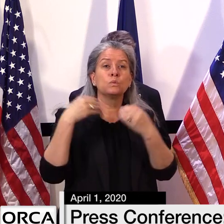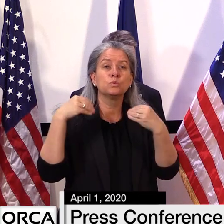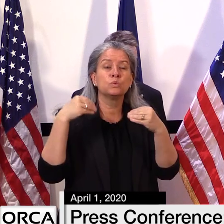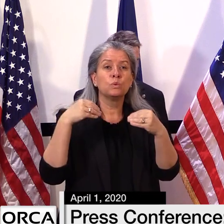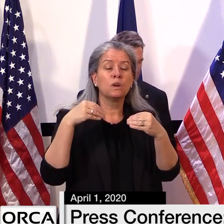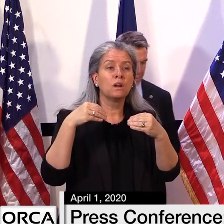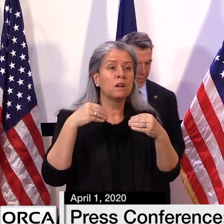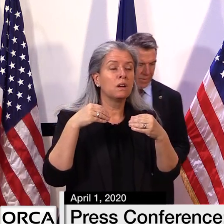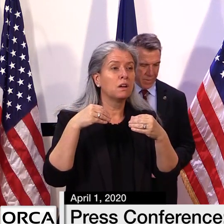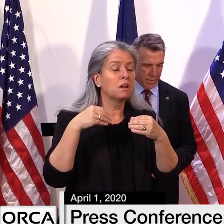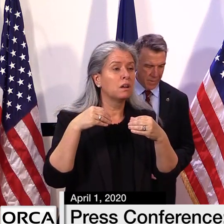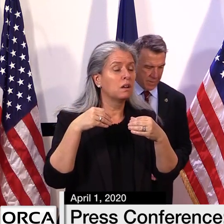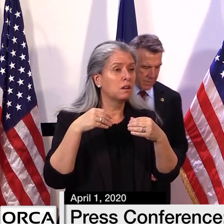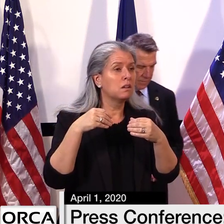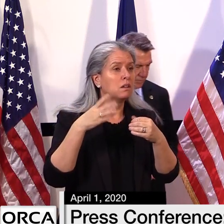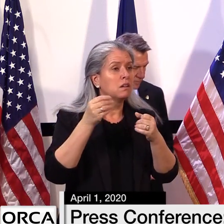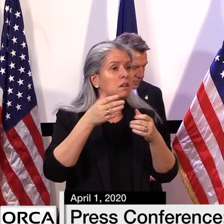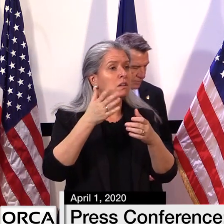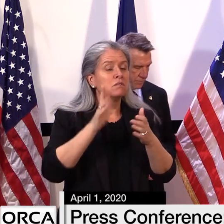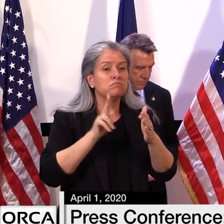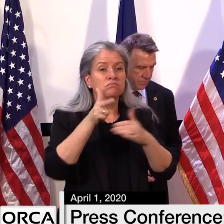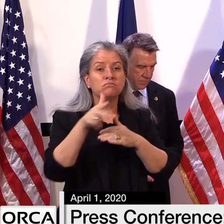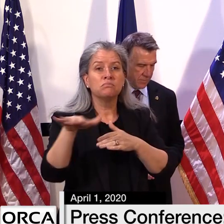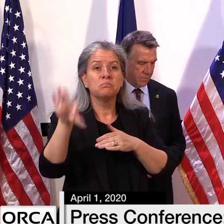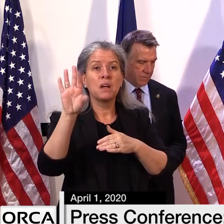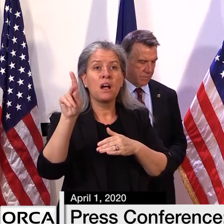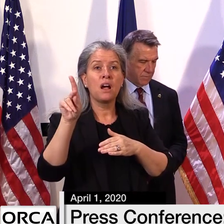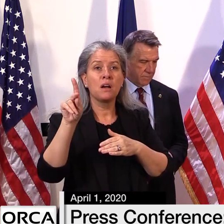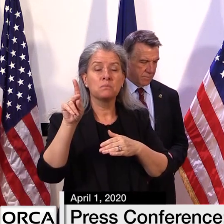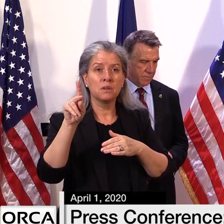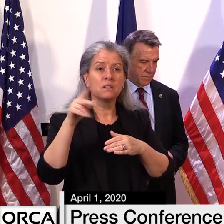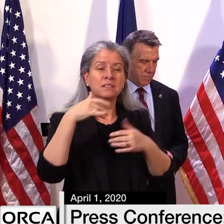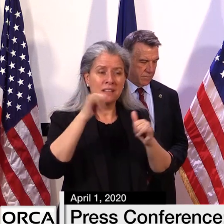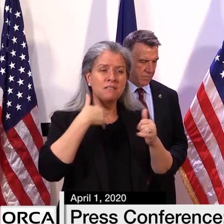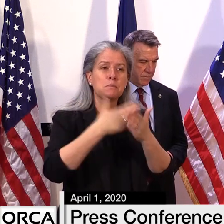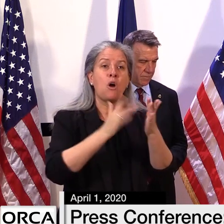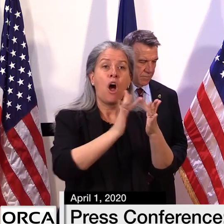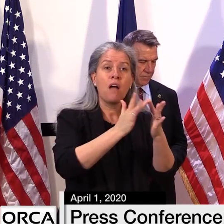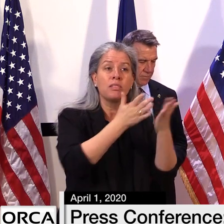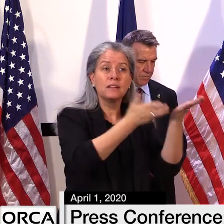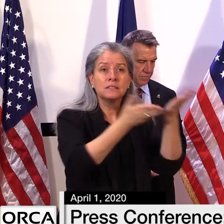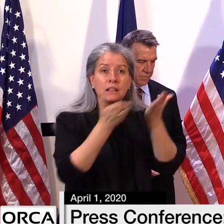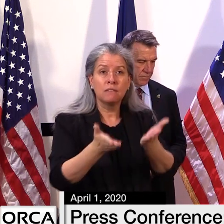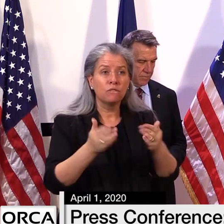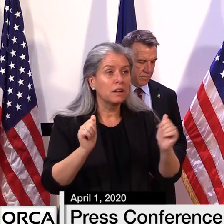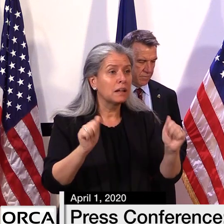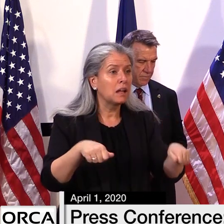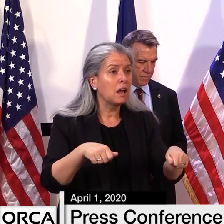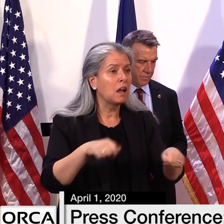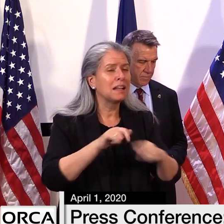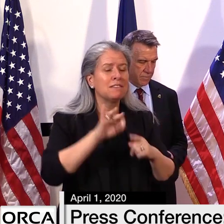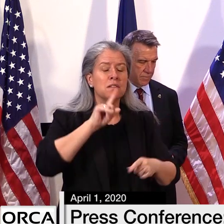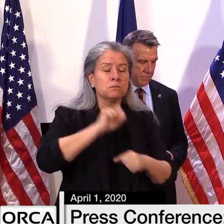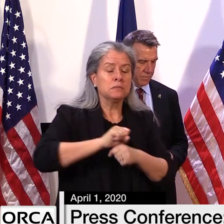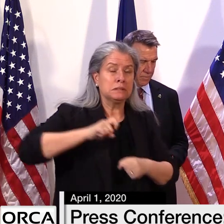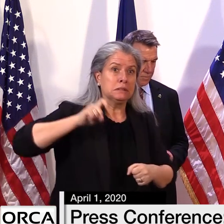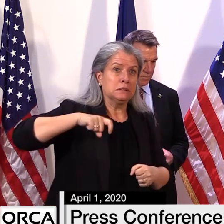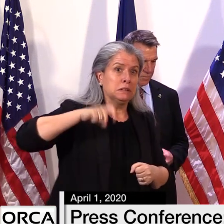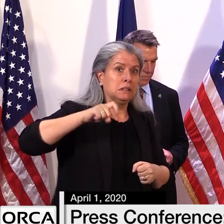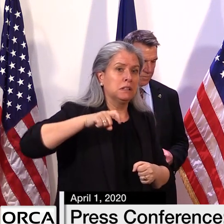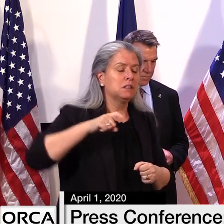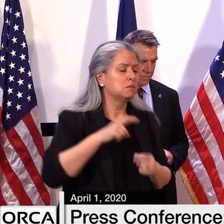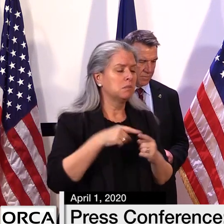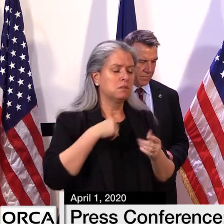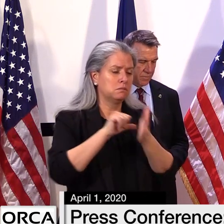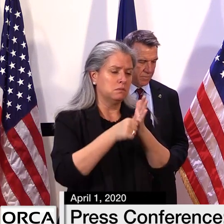and arrange for curbside pickup. There are still some online options. But again, just to echo his